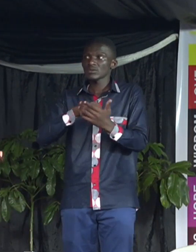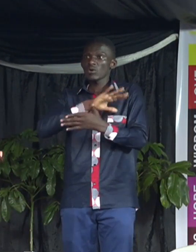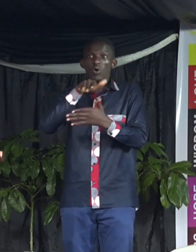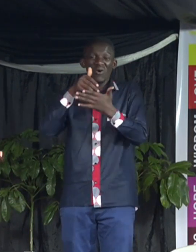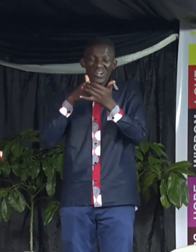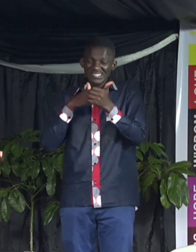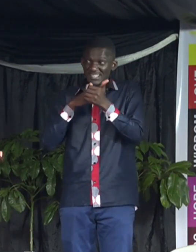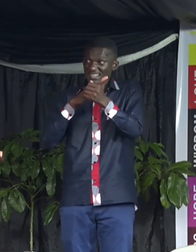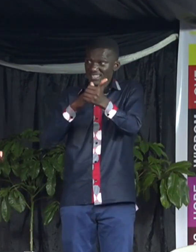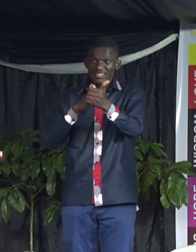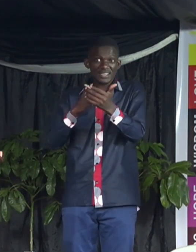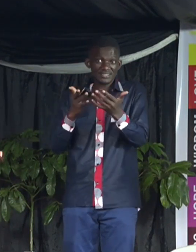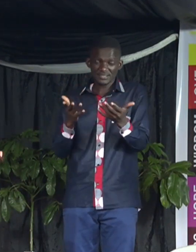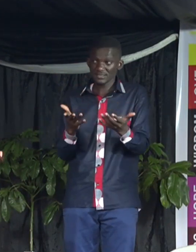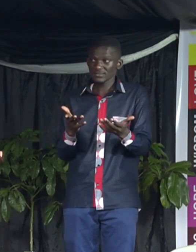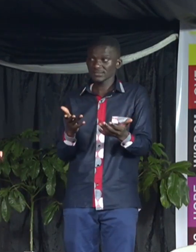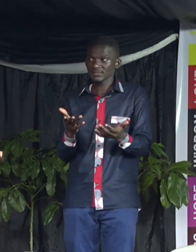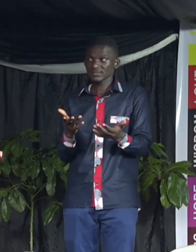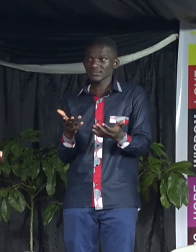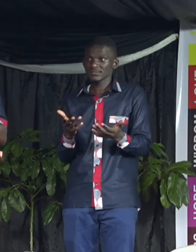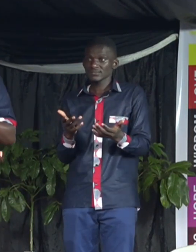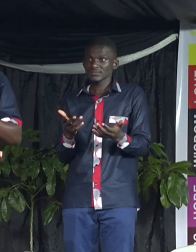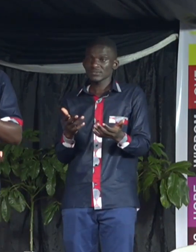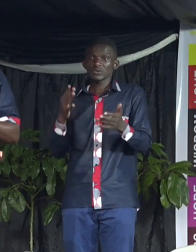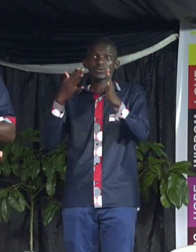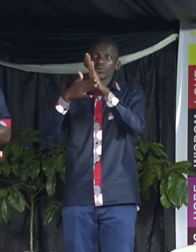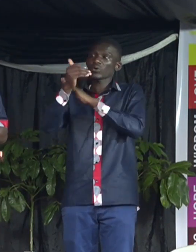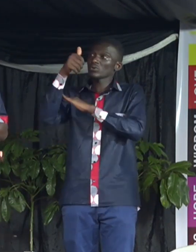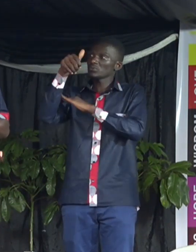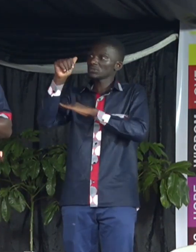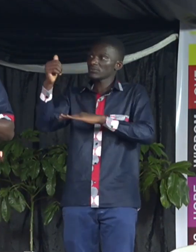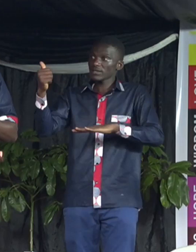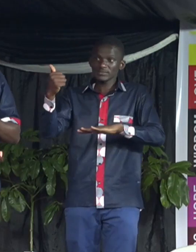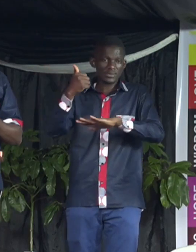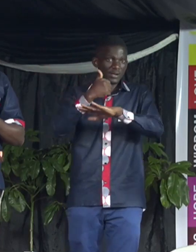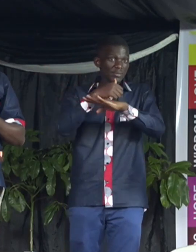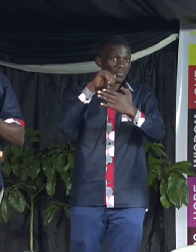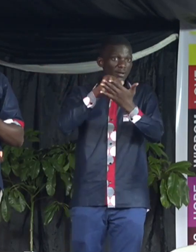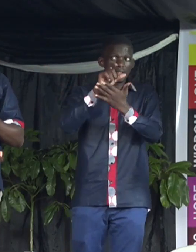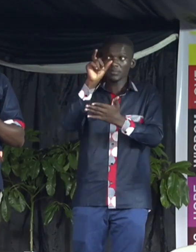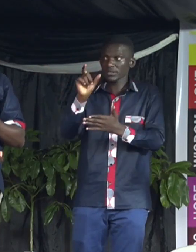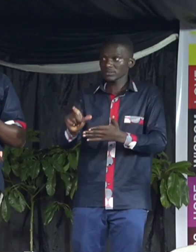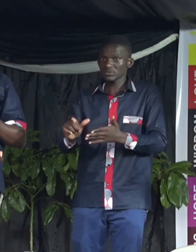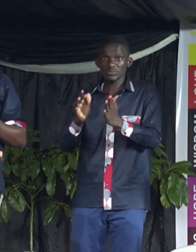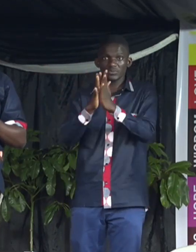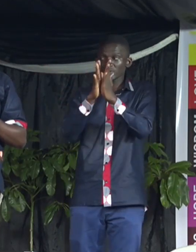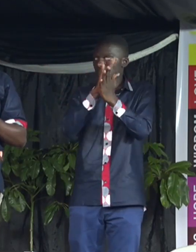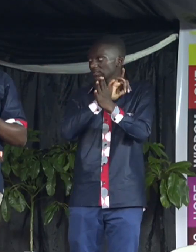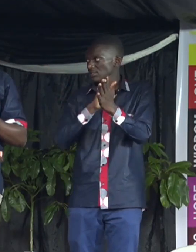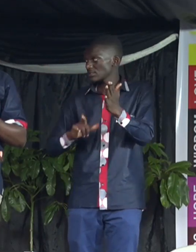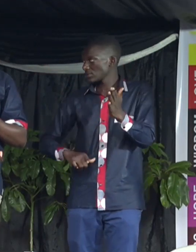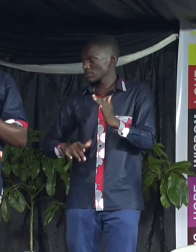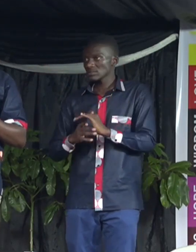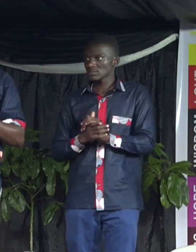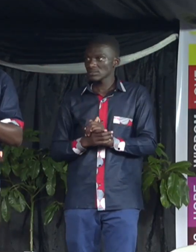someone standing, every leader in whatever position they are, it is God that has appointed them. Praise